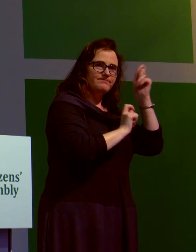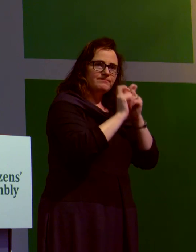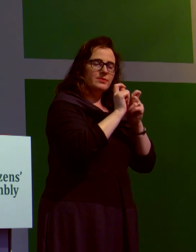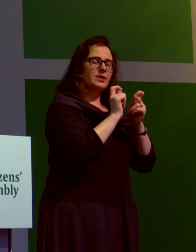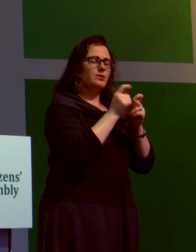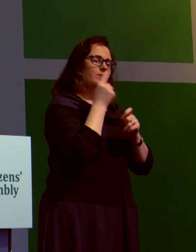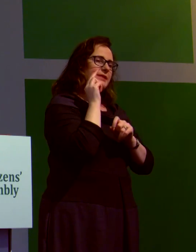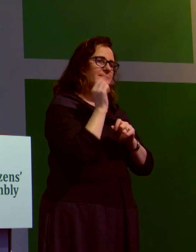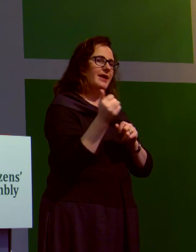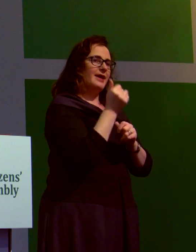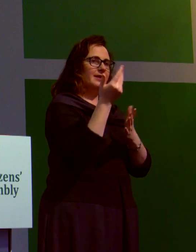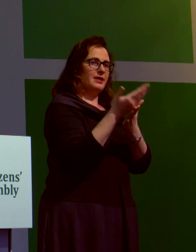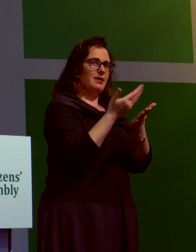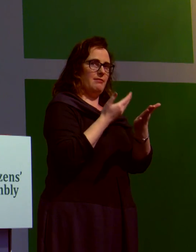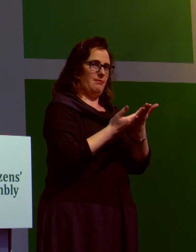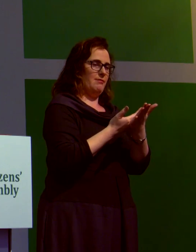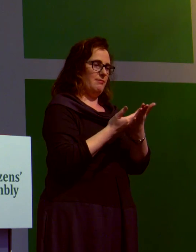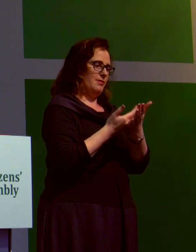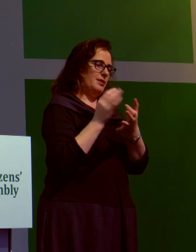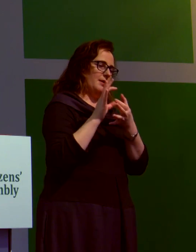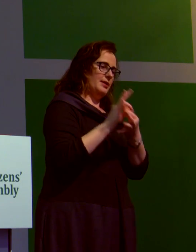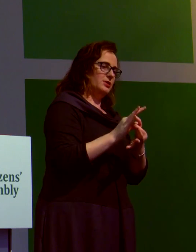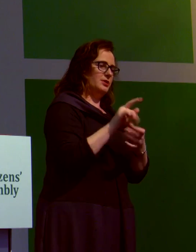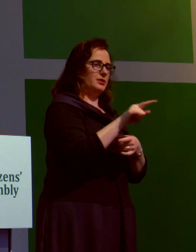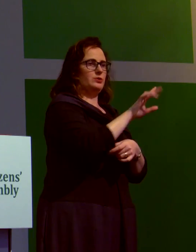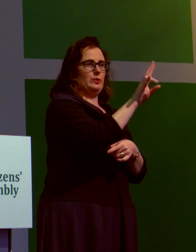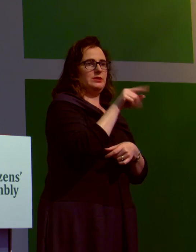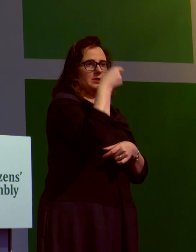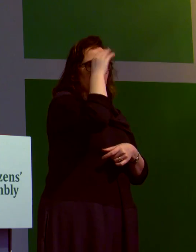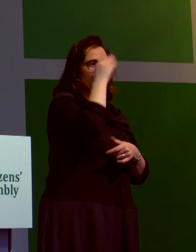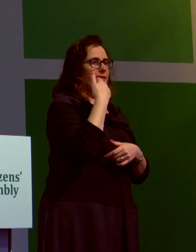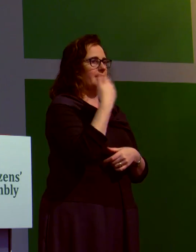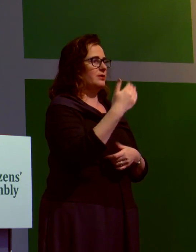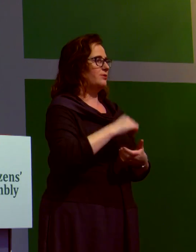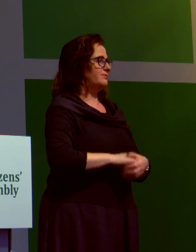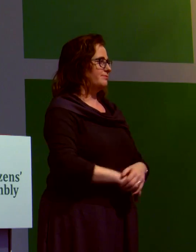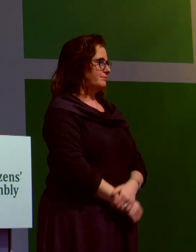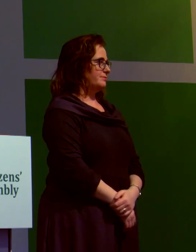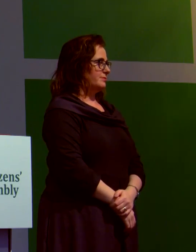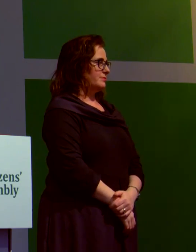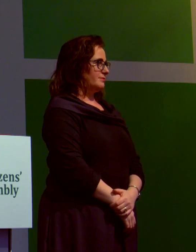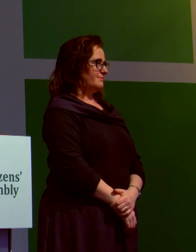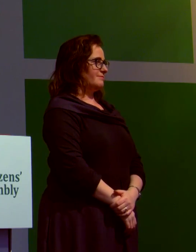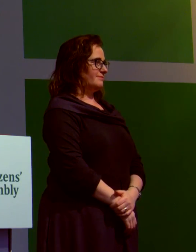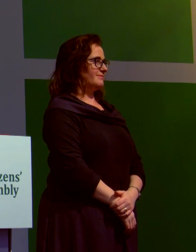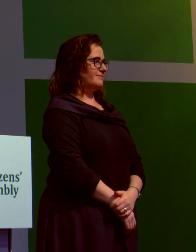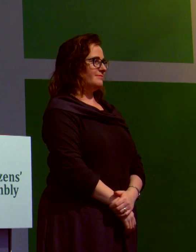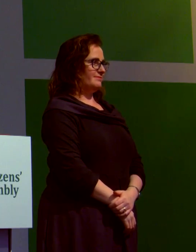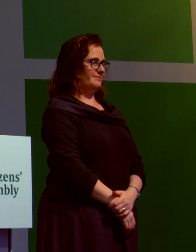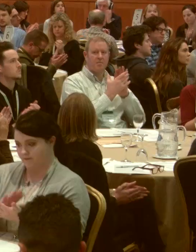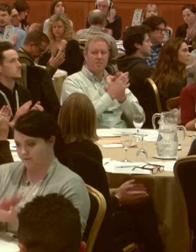look at any law in relation to this particular question in Ireland. Thank you.